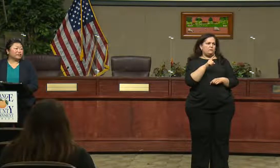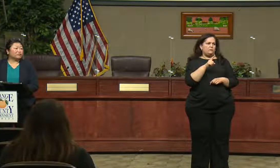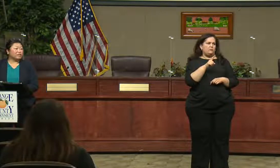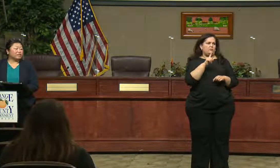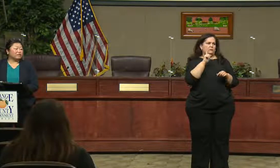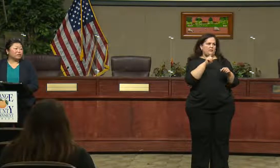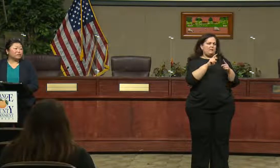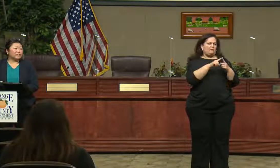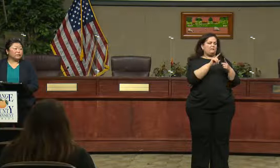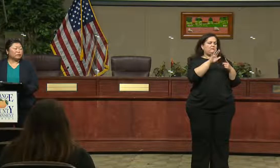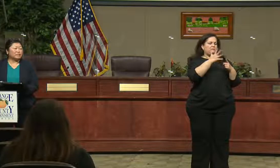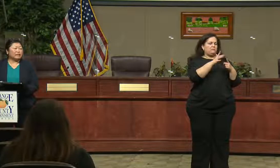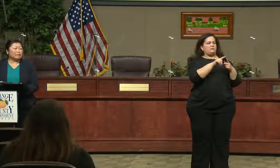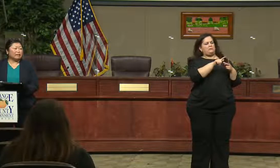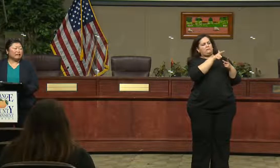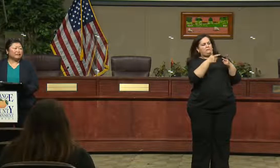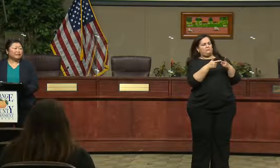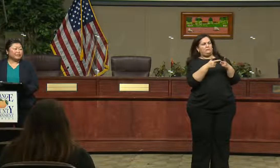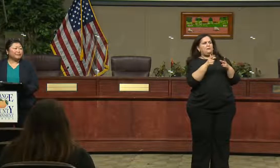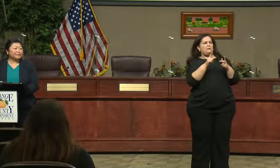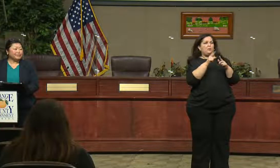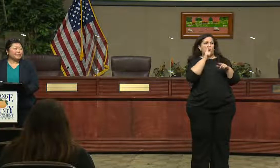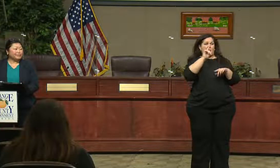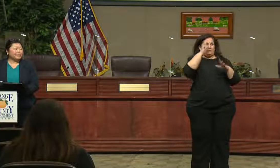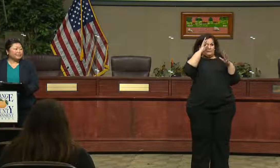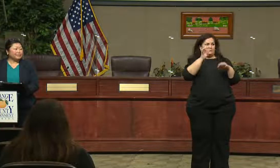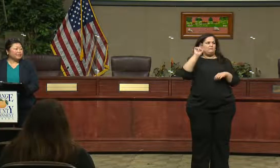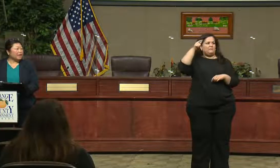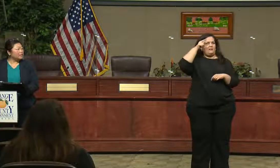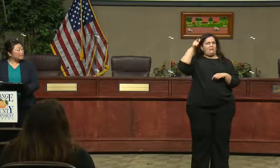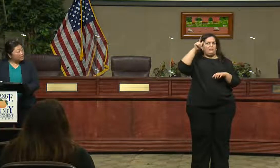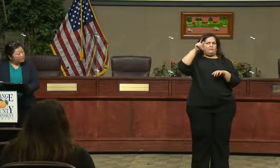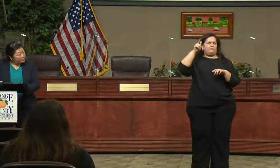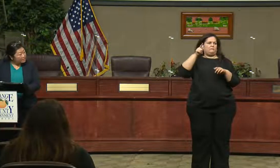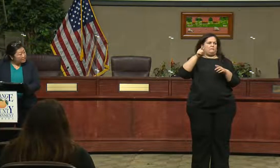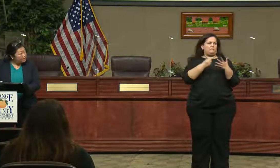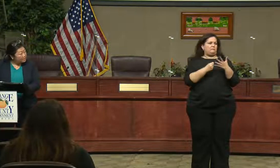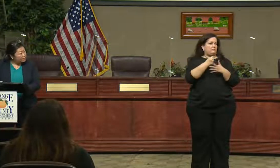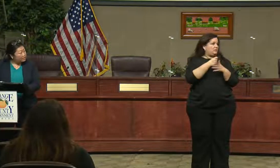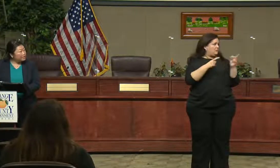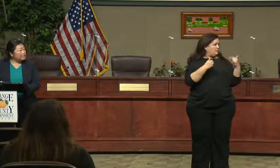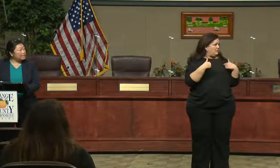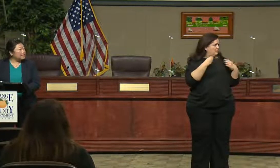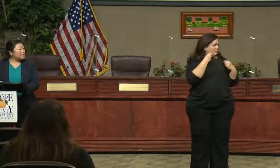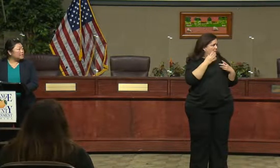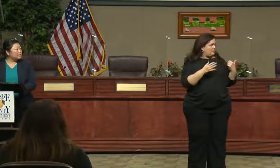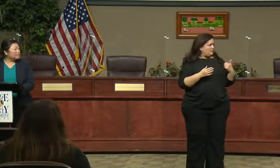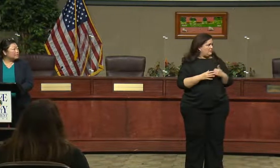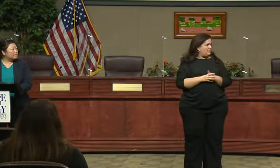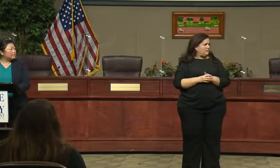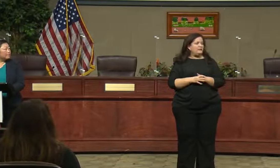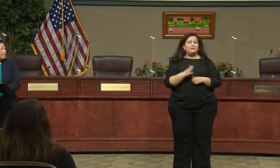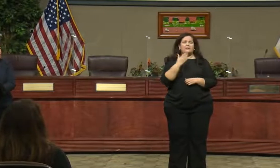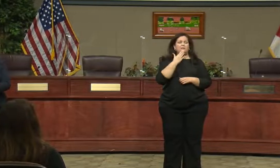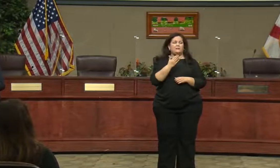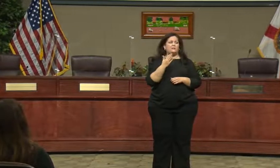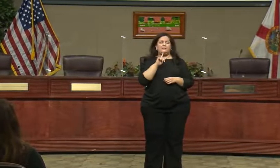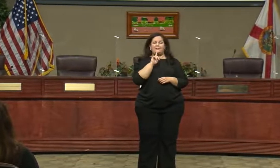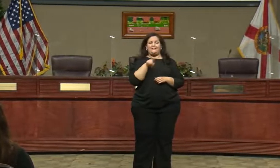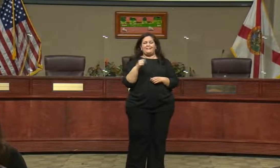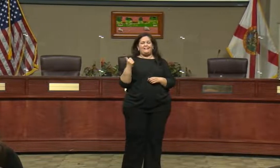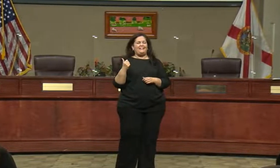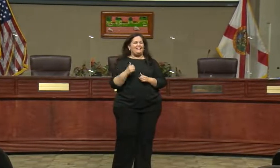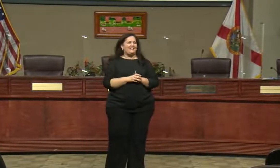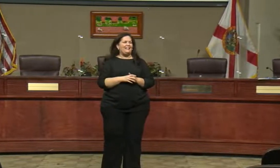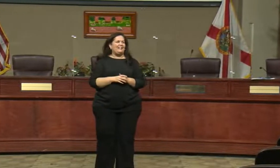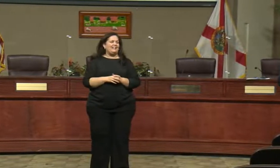priority group, but the priorities will be set by the governor. Unless Mayor Demings, do you have insight? A good answer.